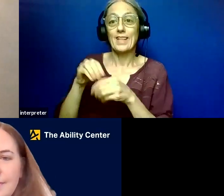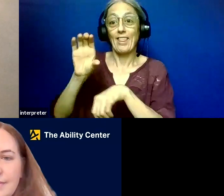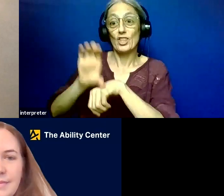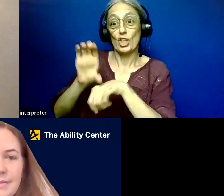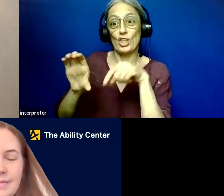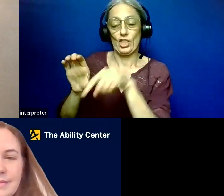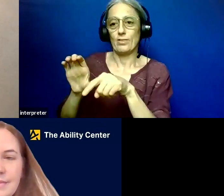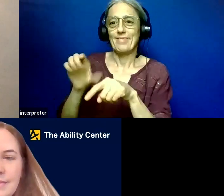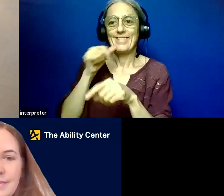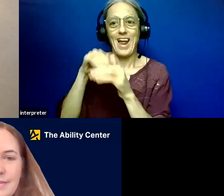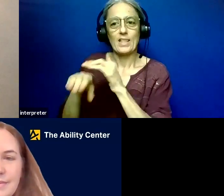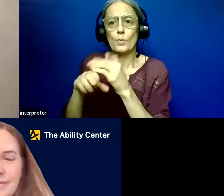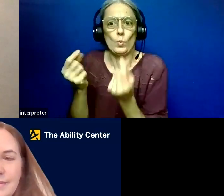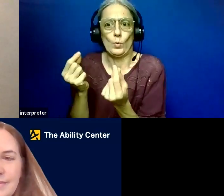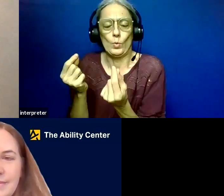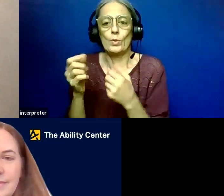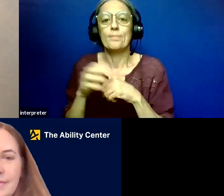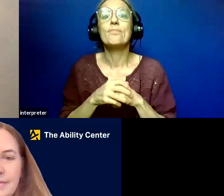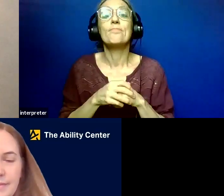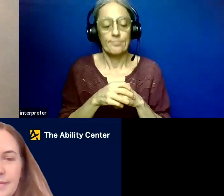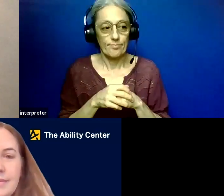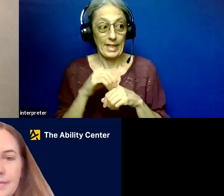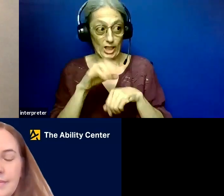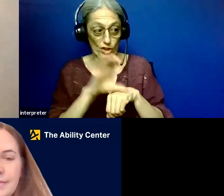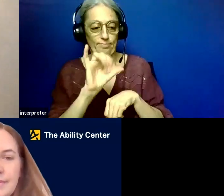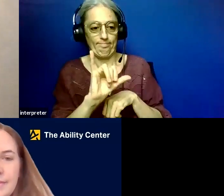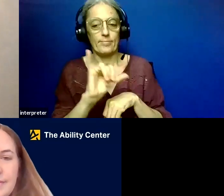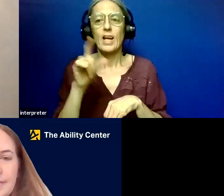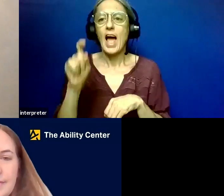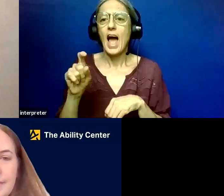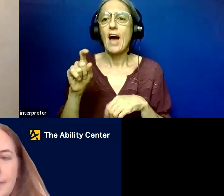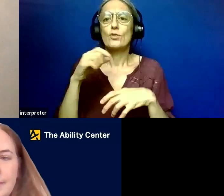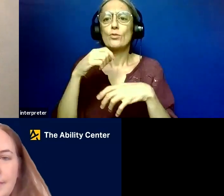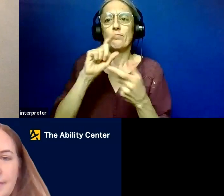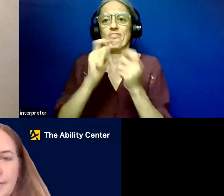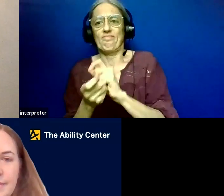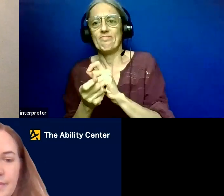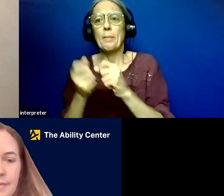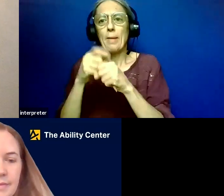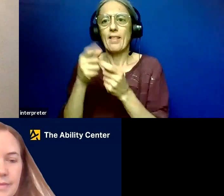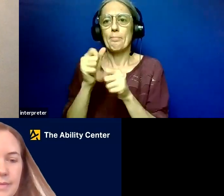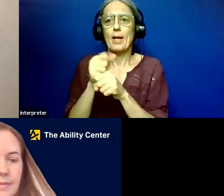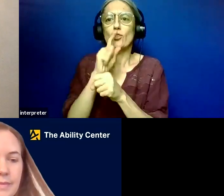would need things they can do to make it accessible. They do need to be accessible under the ADA.